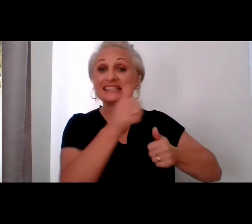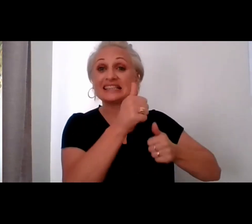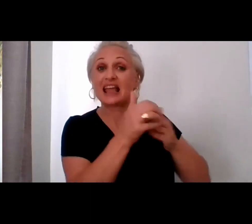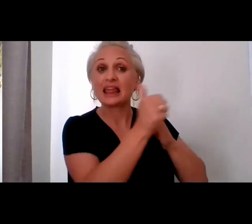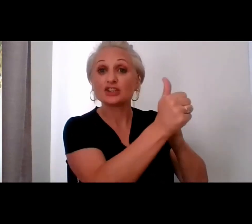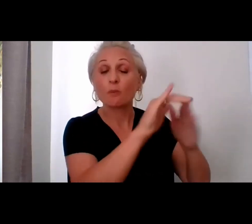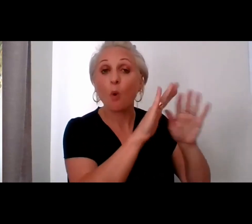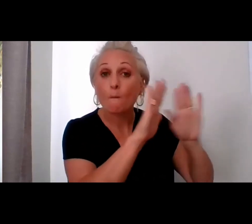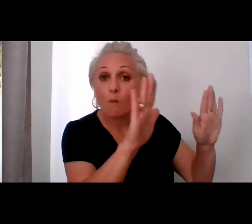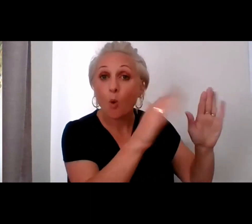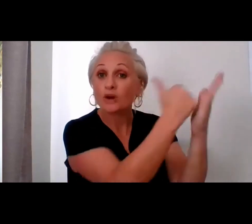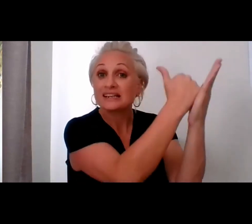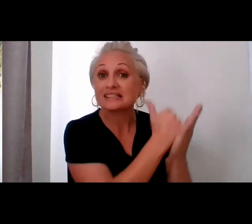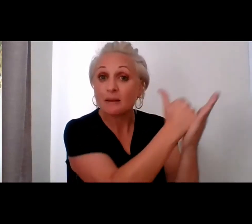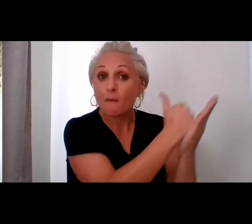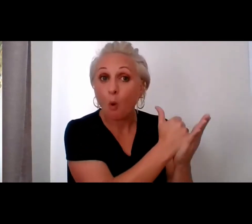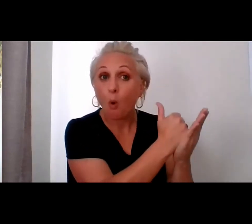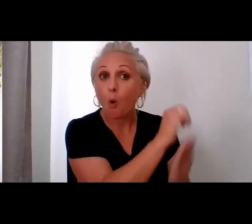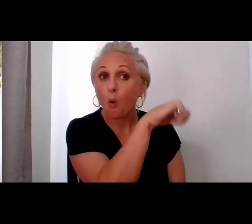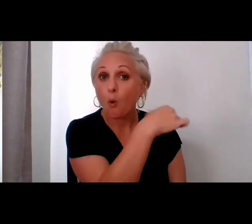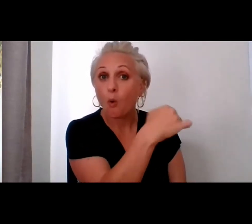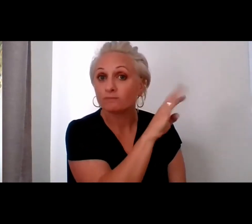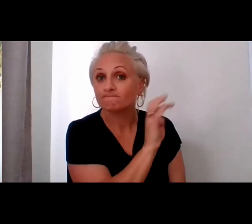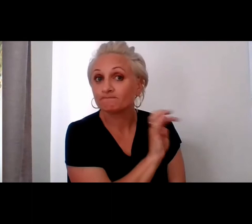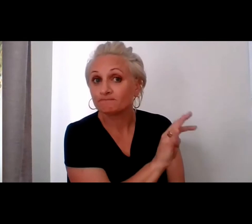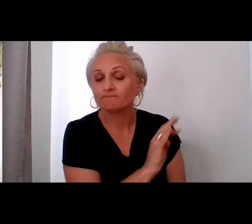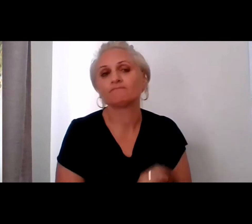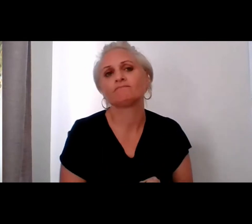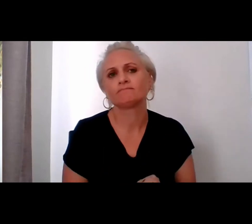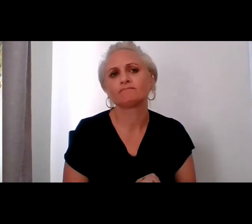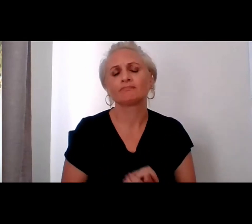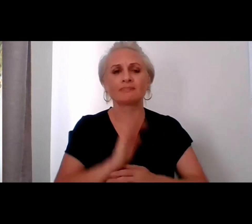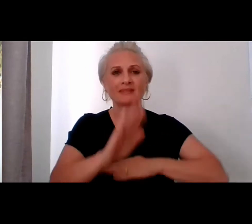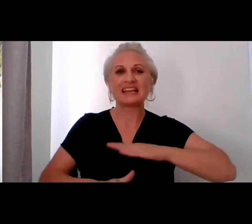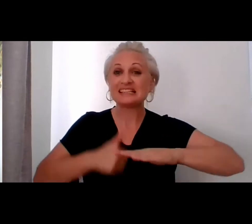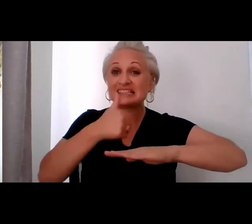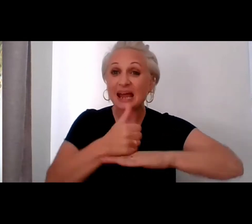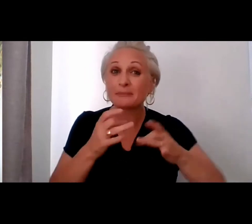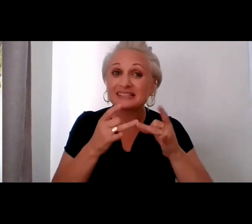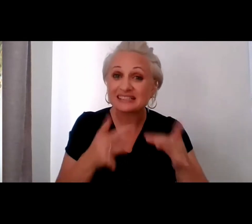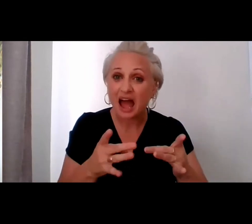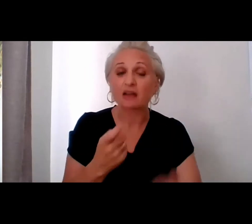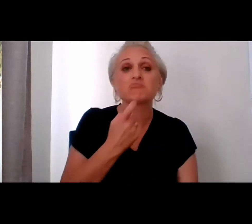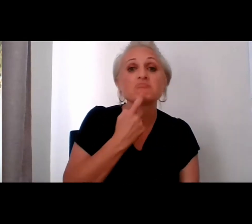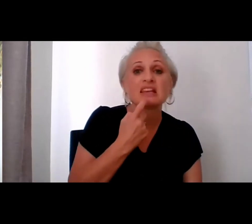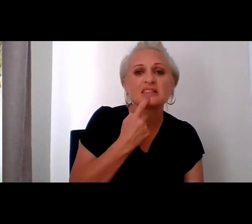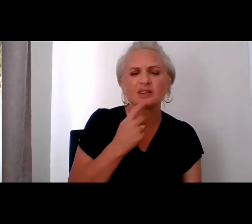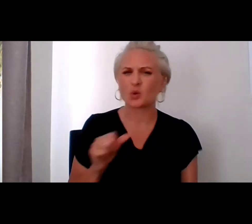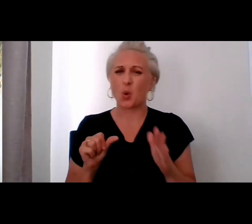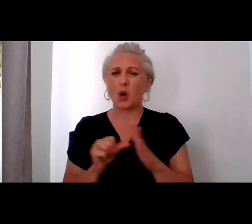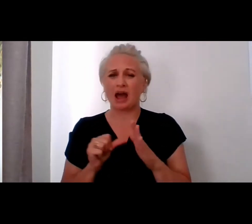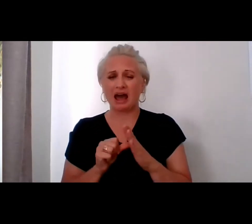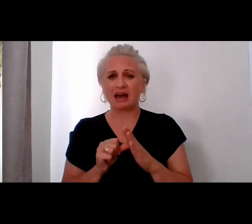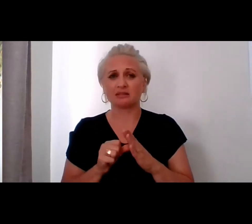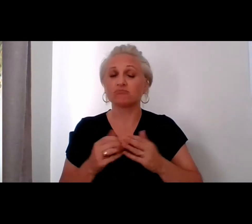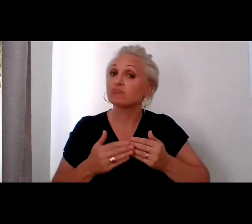And implementation. How easy will it be to implement an option? How long will it take?